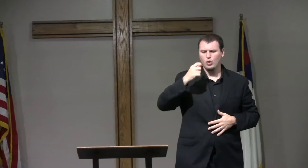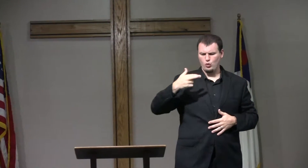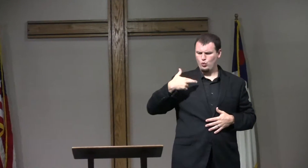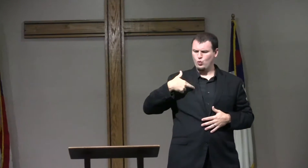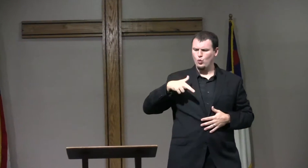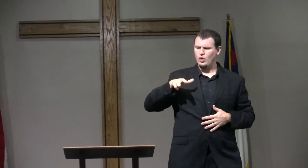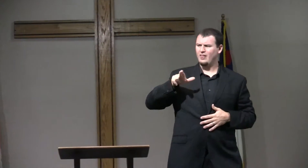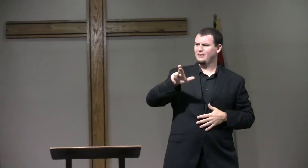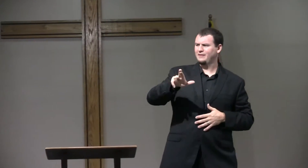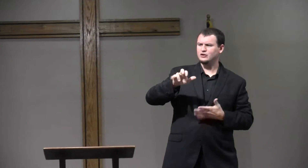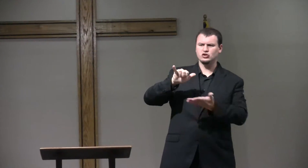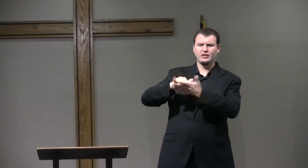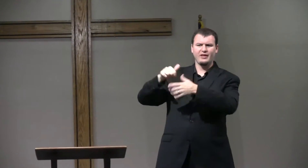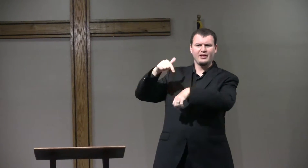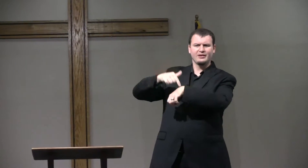them.